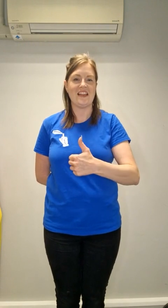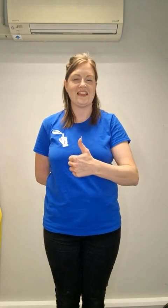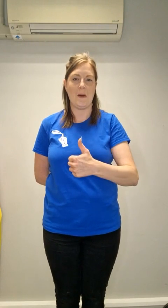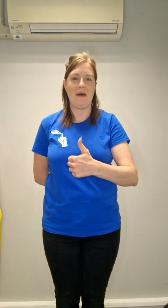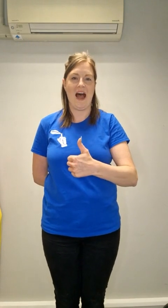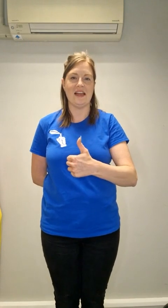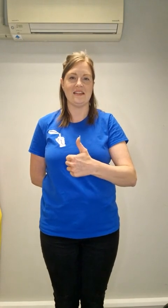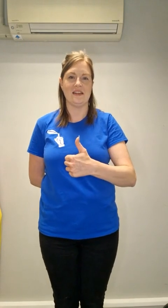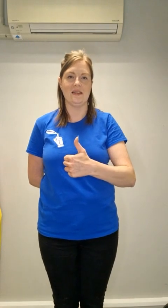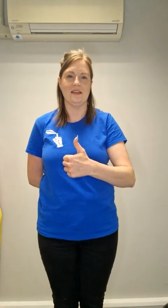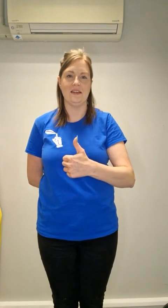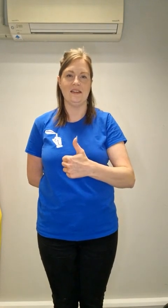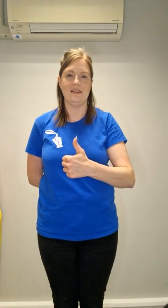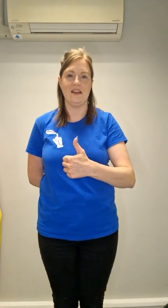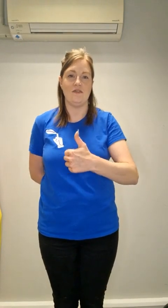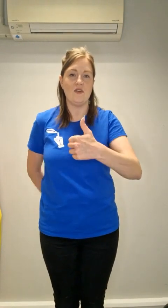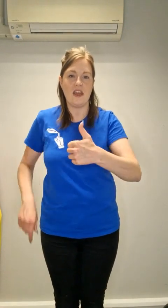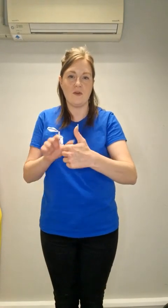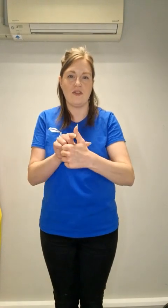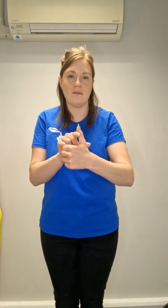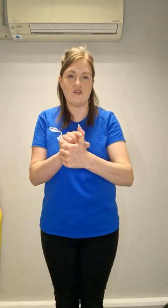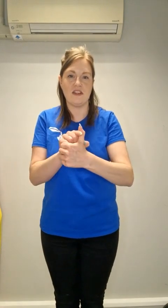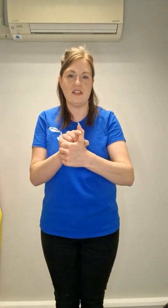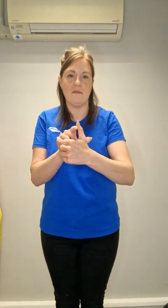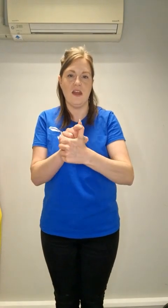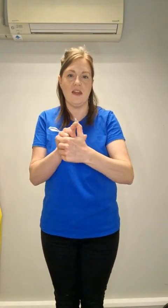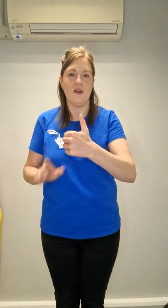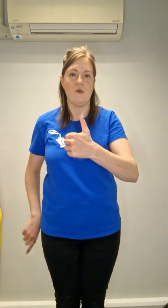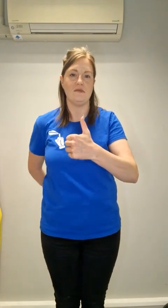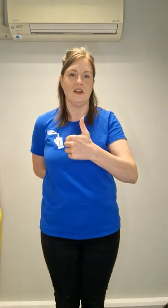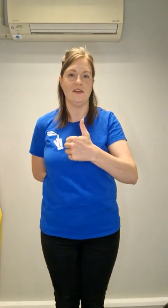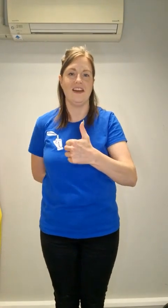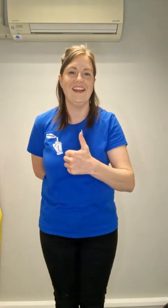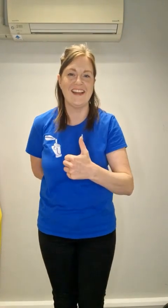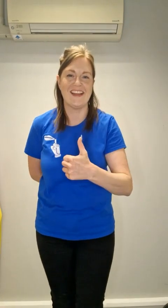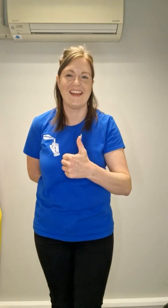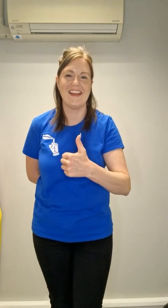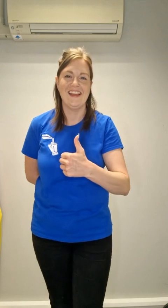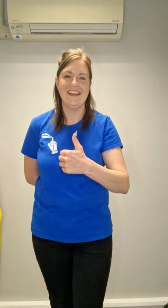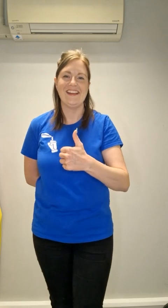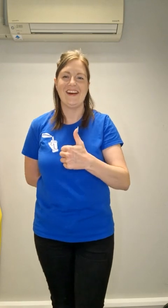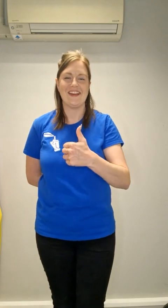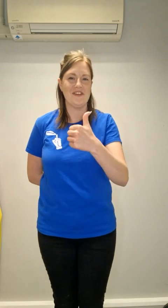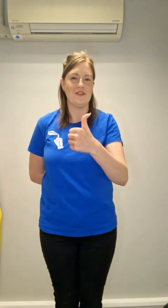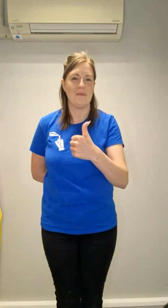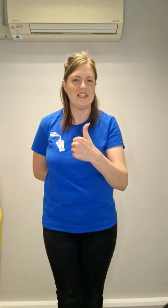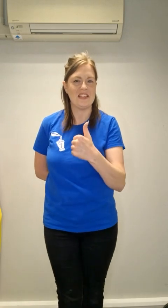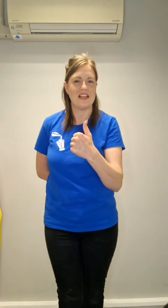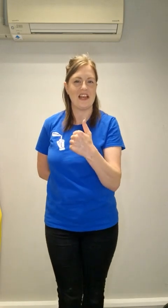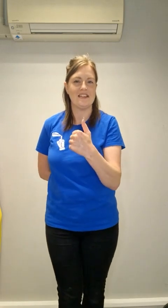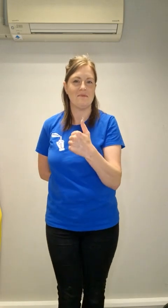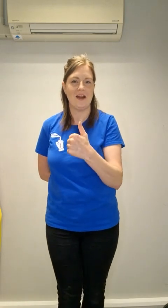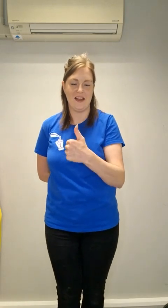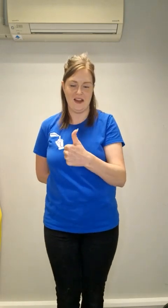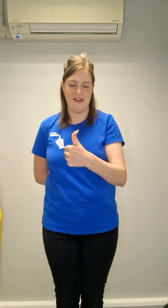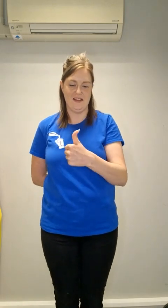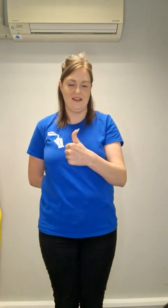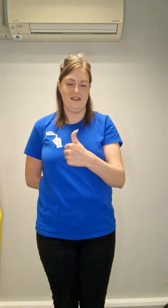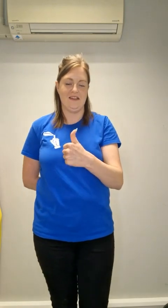thumb hand. If you can get your thumb straighter than me, well done. I can only do it by dislocating my